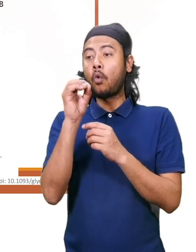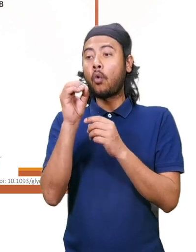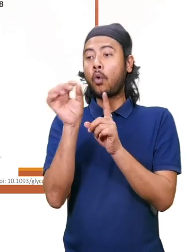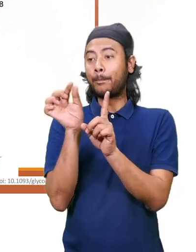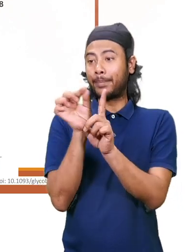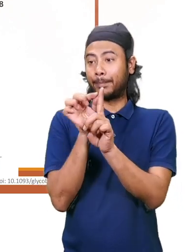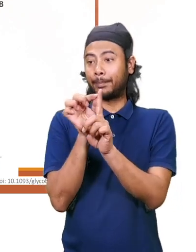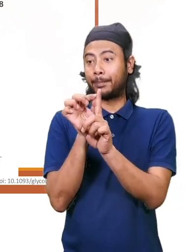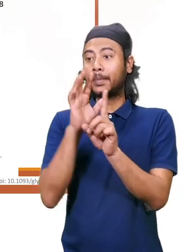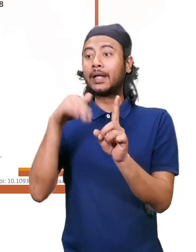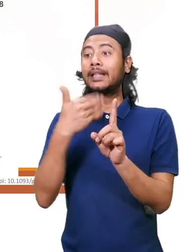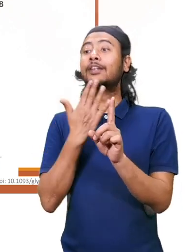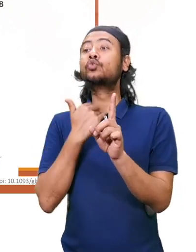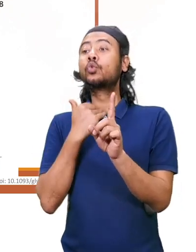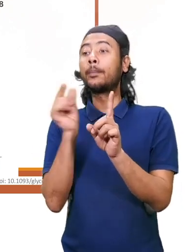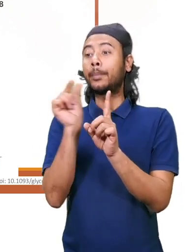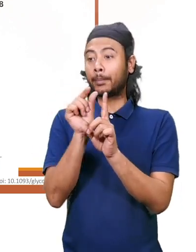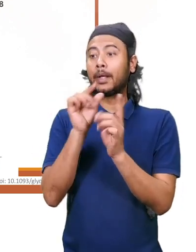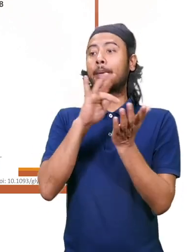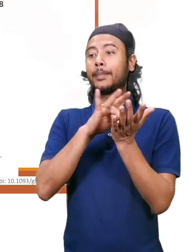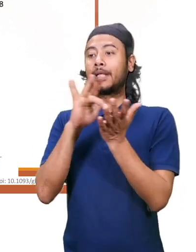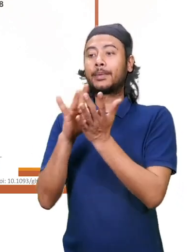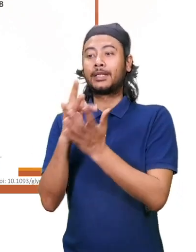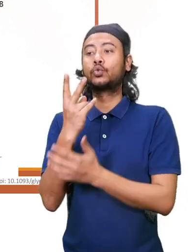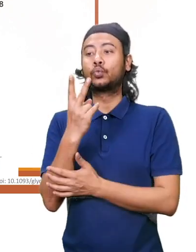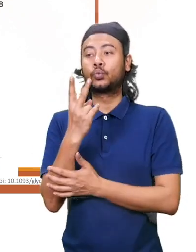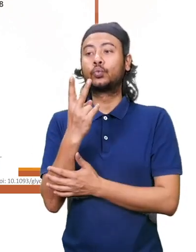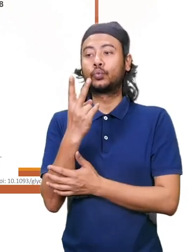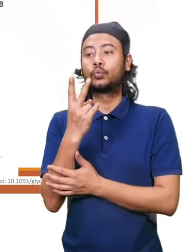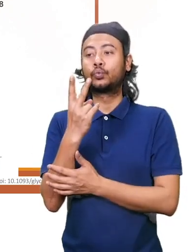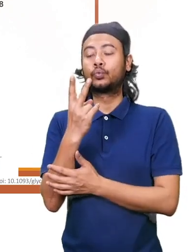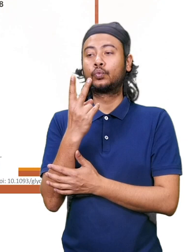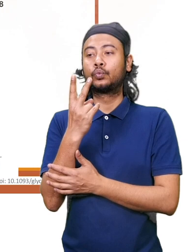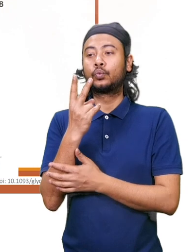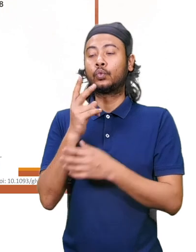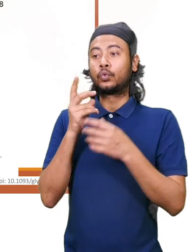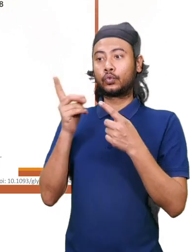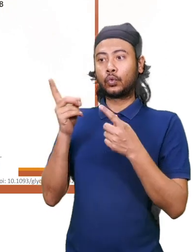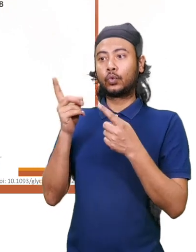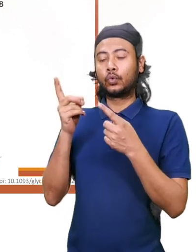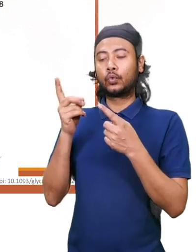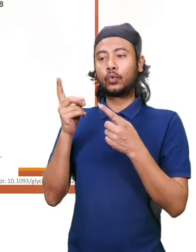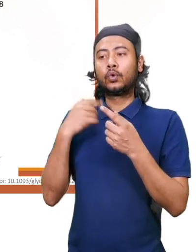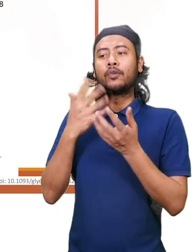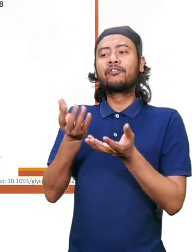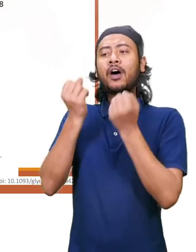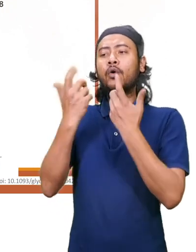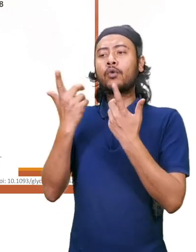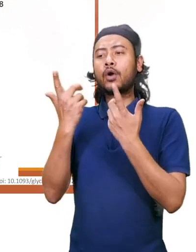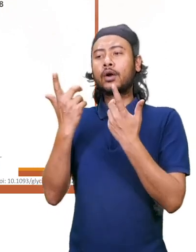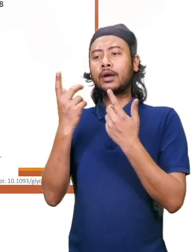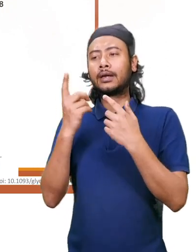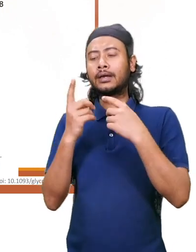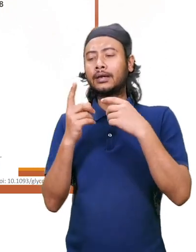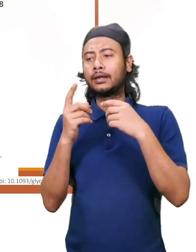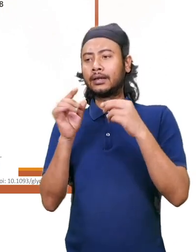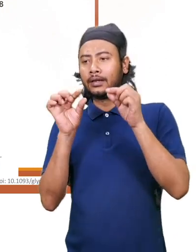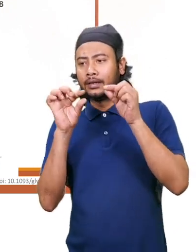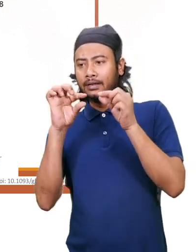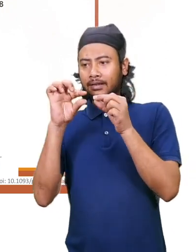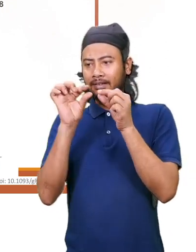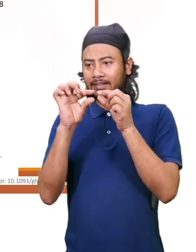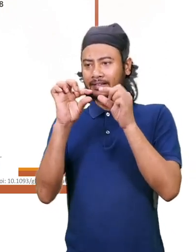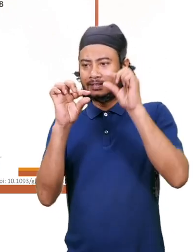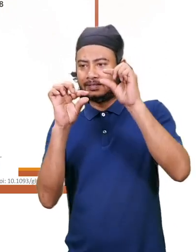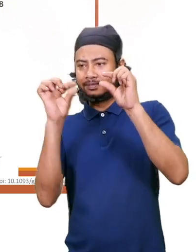VQPTES, so there are two possible locations of O glycosylation. We could conclude in this case that